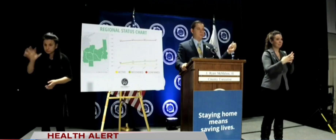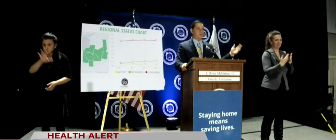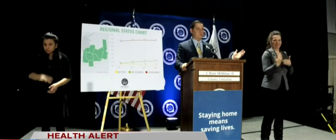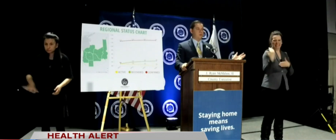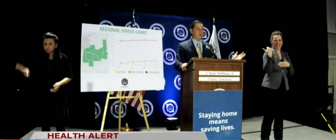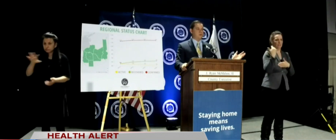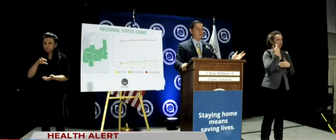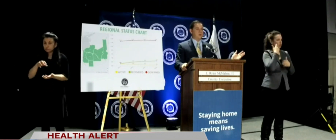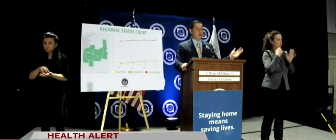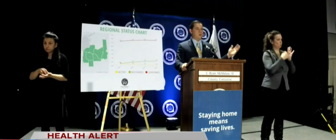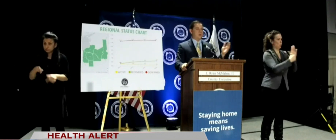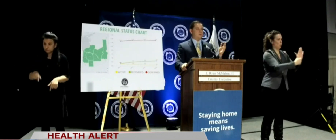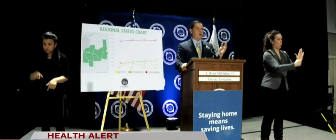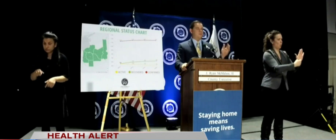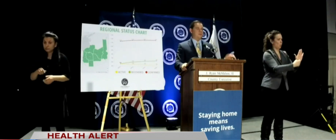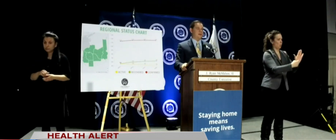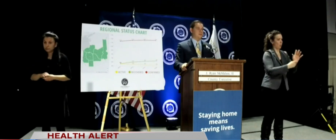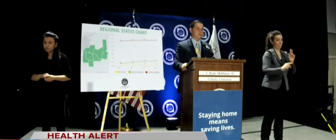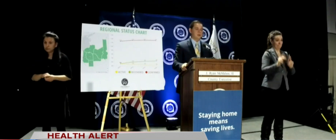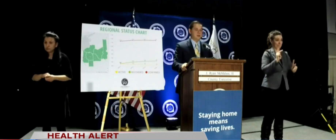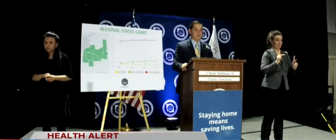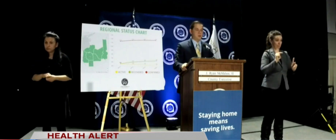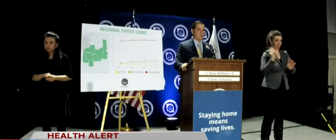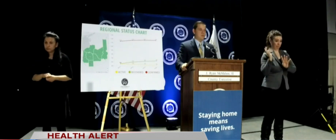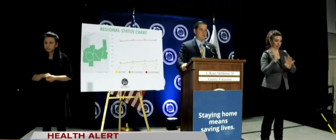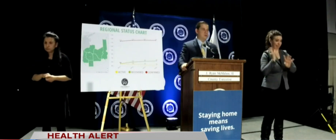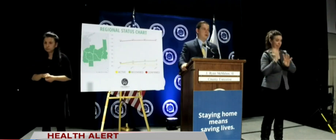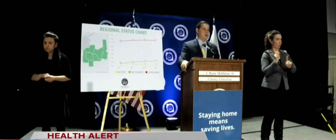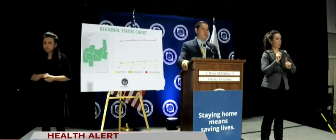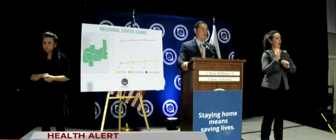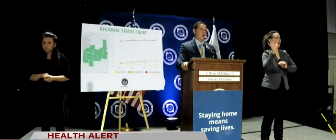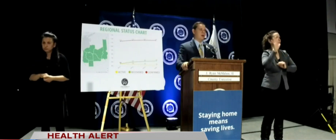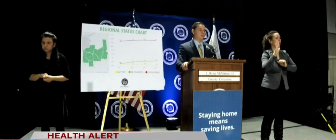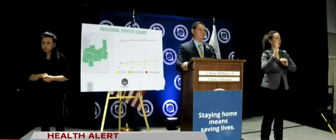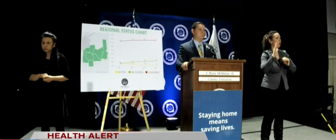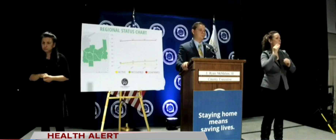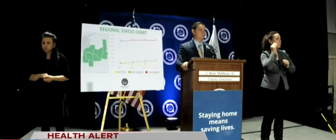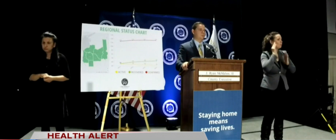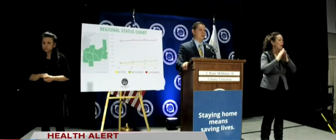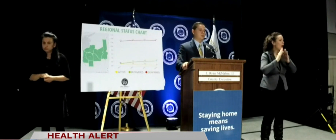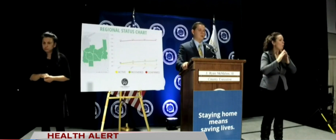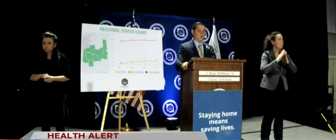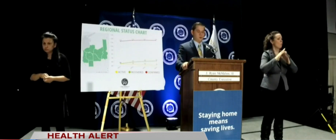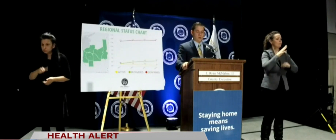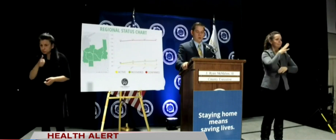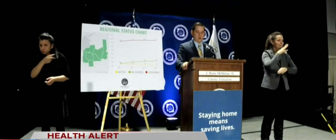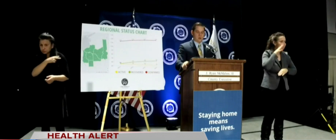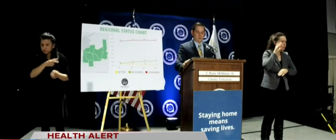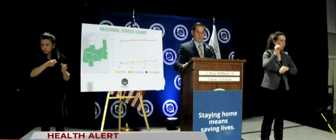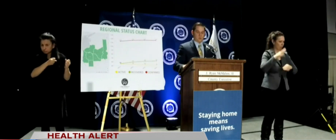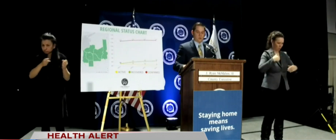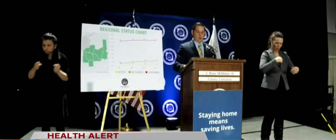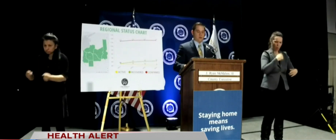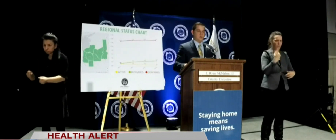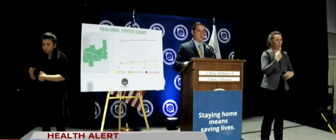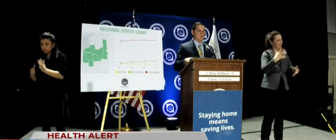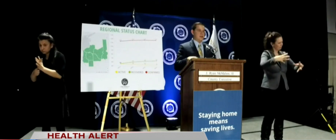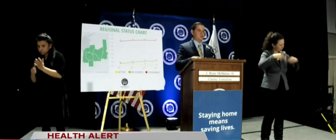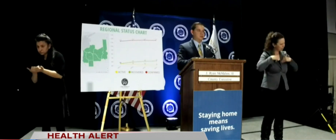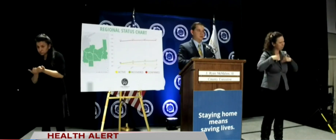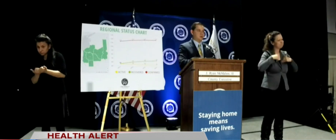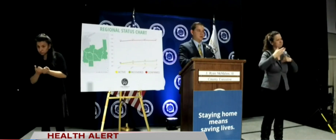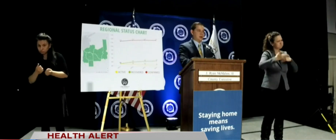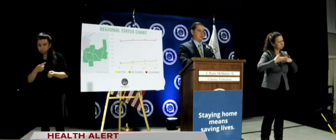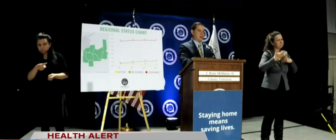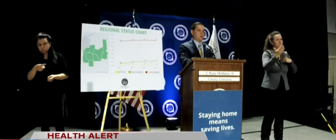where people live and when they've come for testing. That's why we've never turned anybody away. And so we're lucky. It's